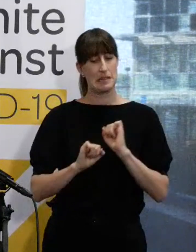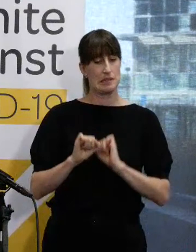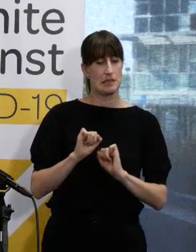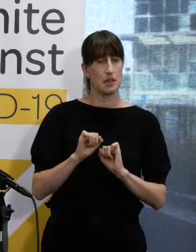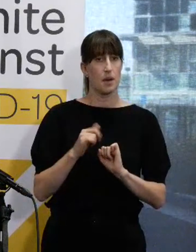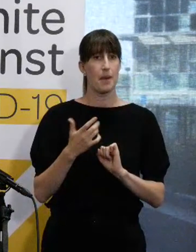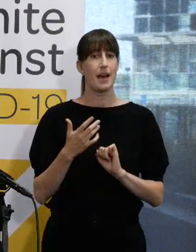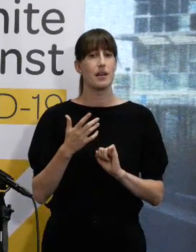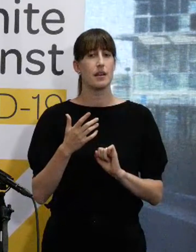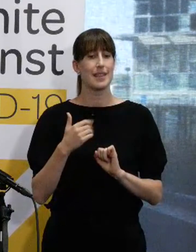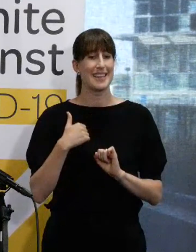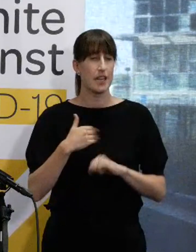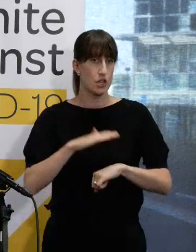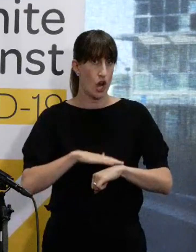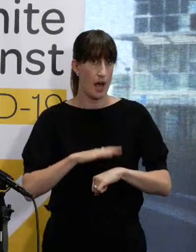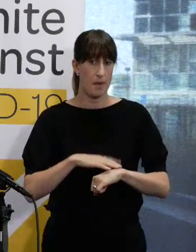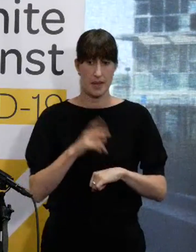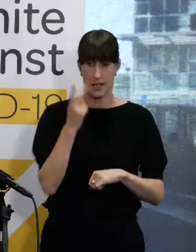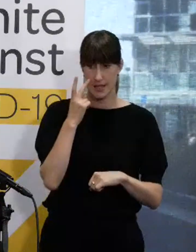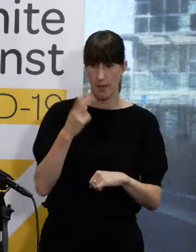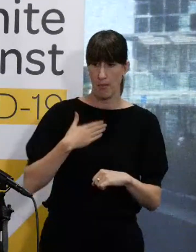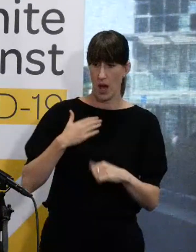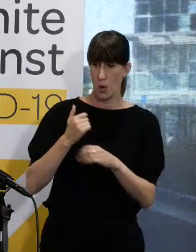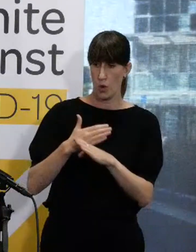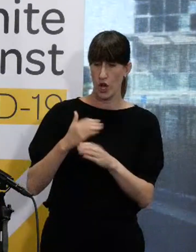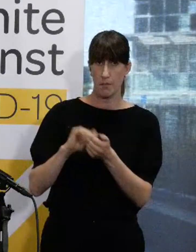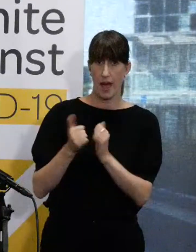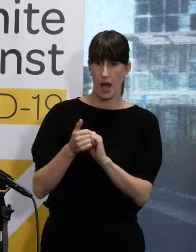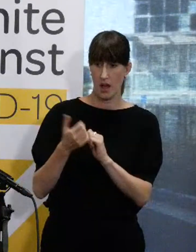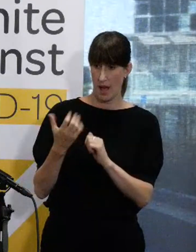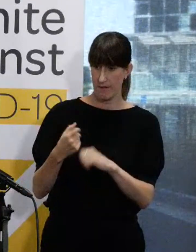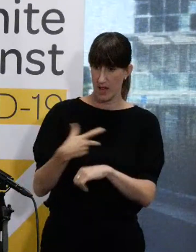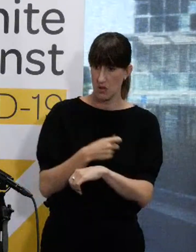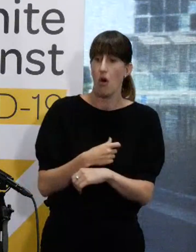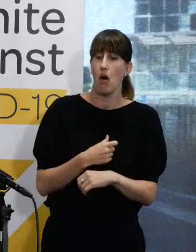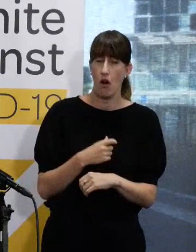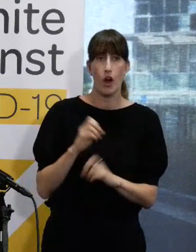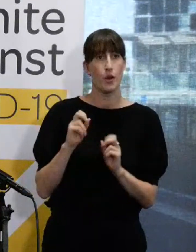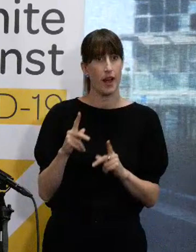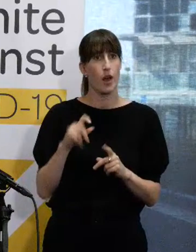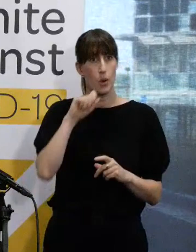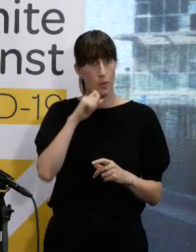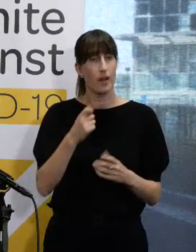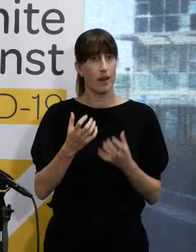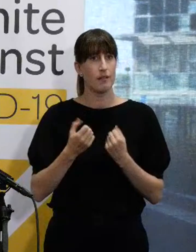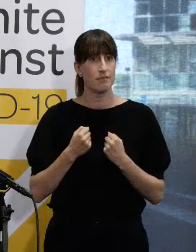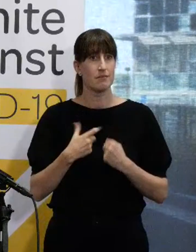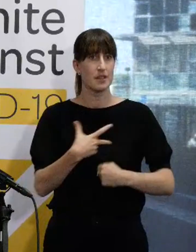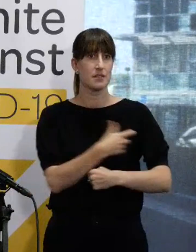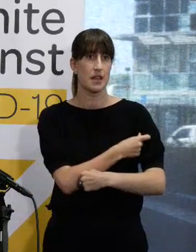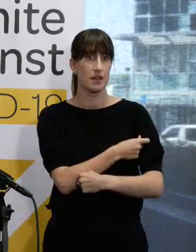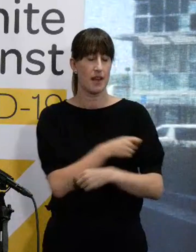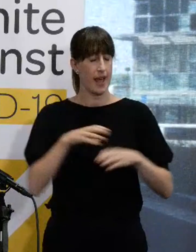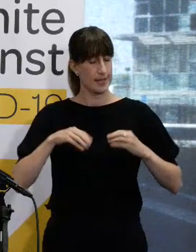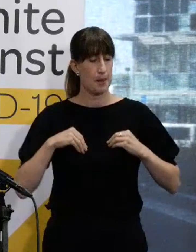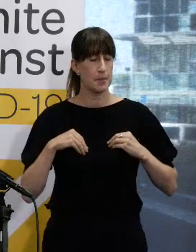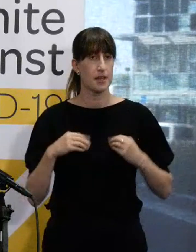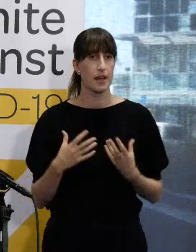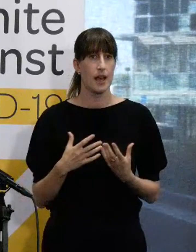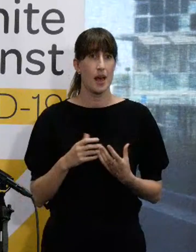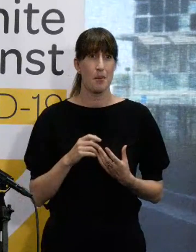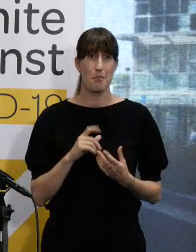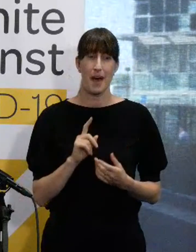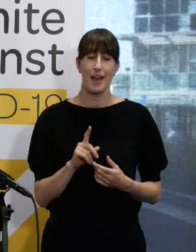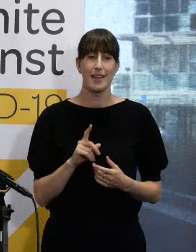saw their colleagues doing it, they felt more comfortable. Everyone needed to be given that opportunity. So it wasn't just, if you don't take it the first time, that's it, you're out. There's